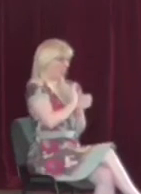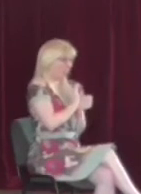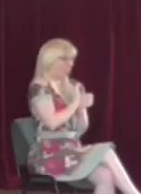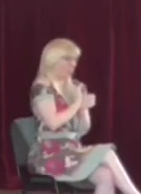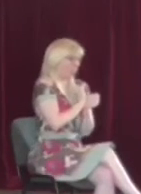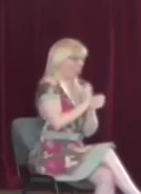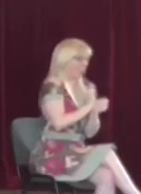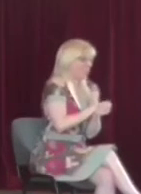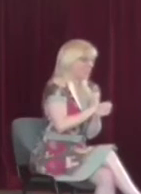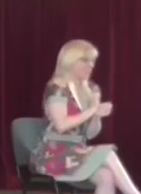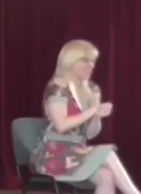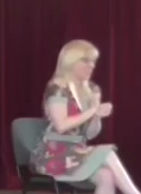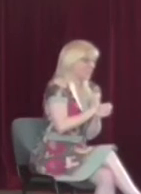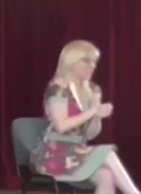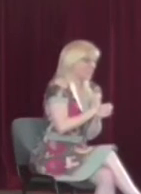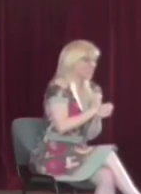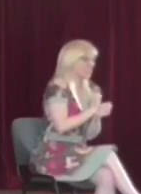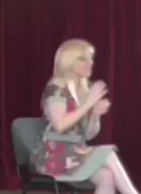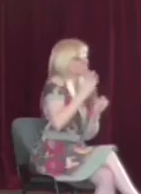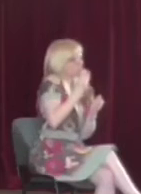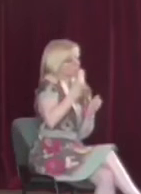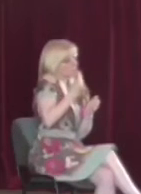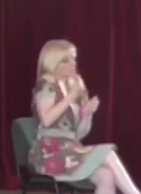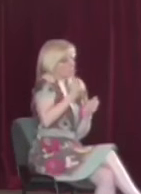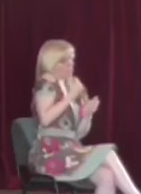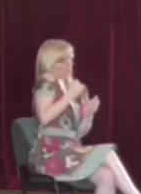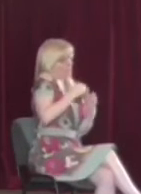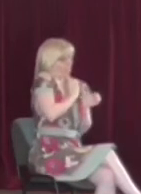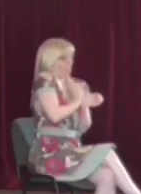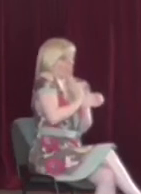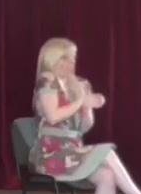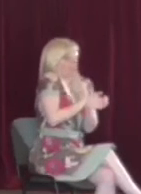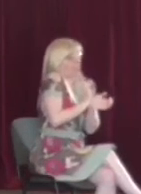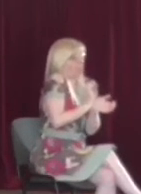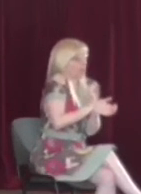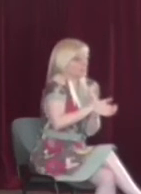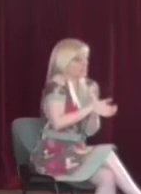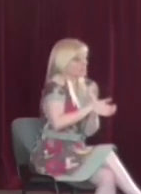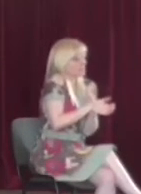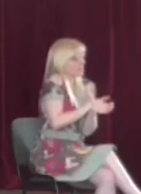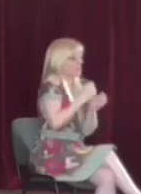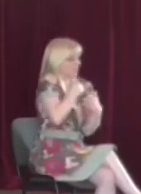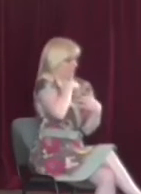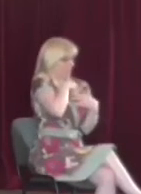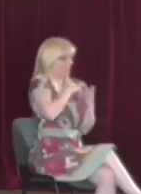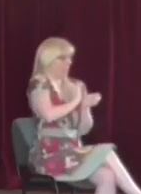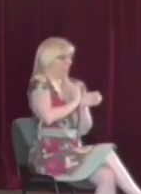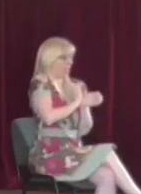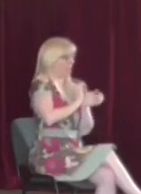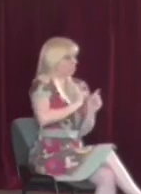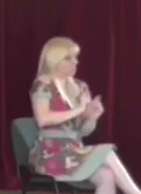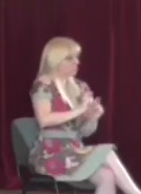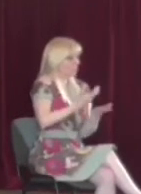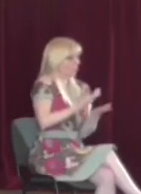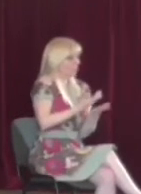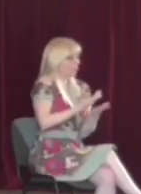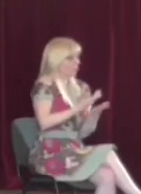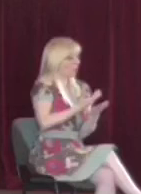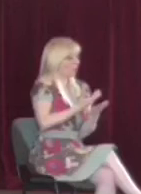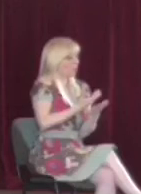I consider everything a loss because of the surpassing worth of knowing Christ Jesus my Lord,